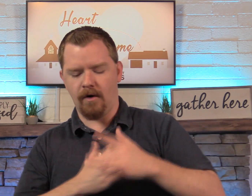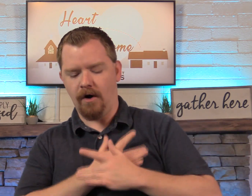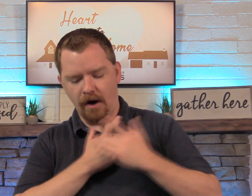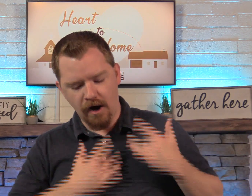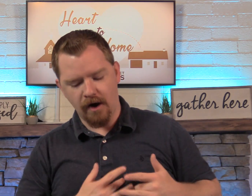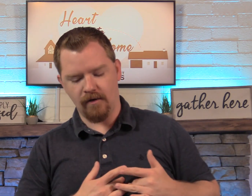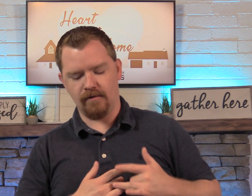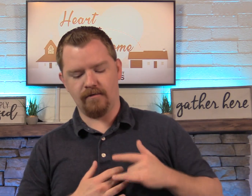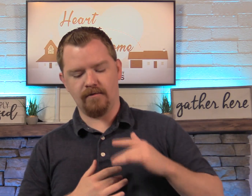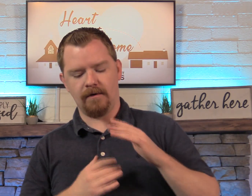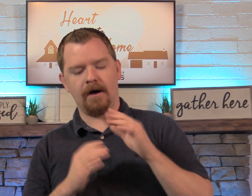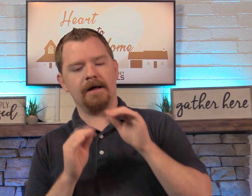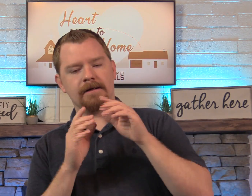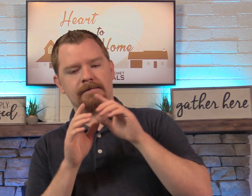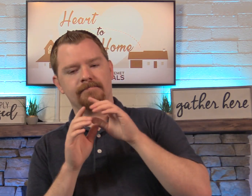all your heart.